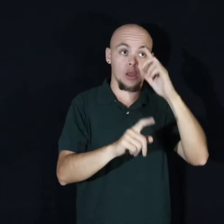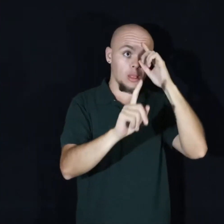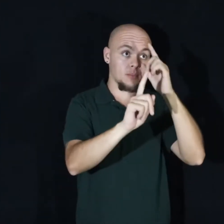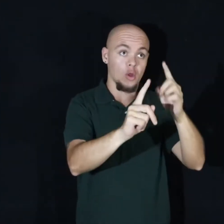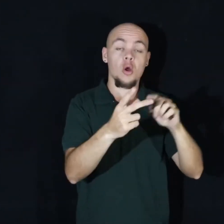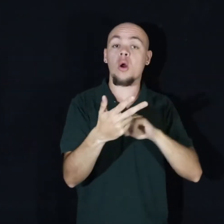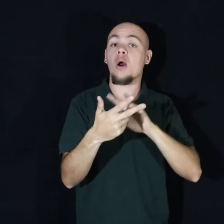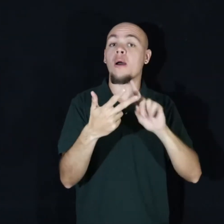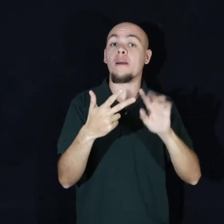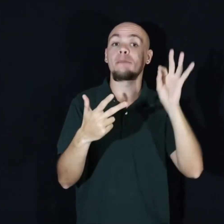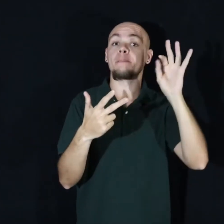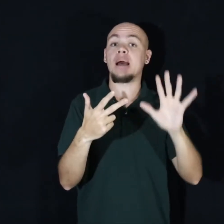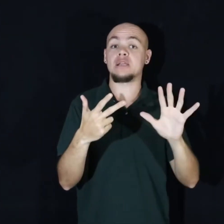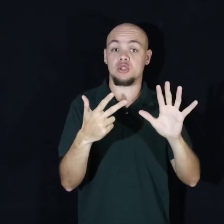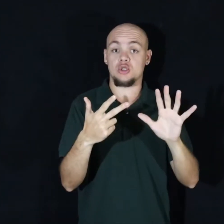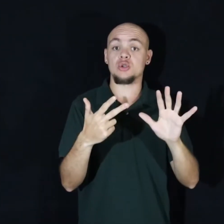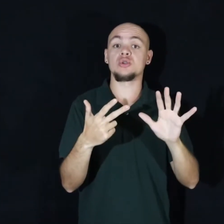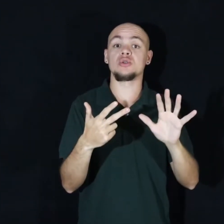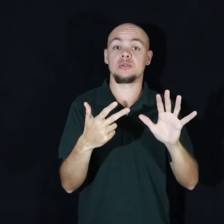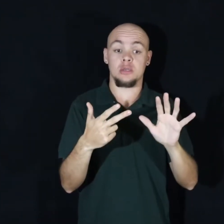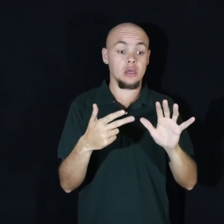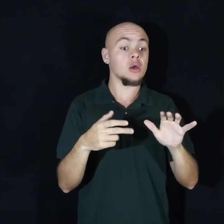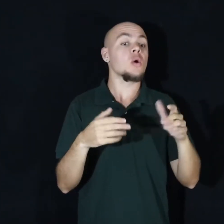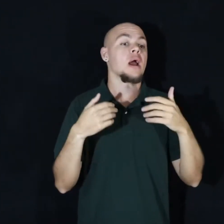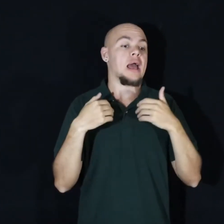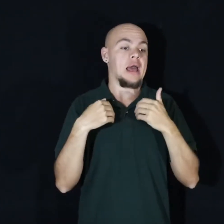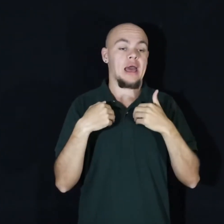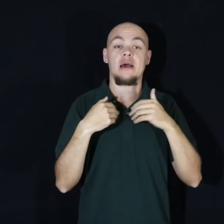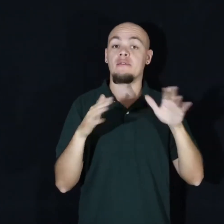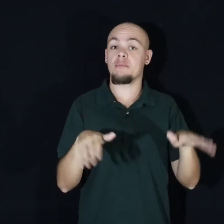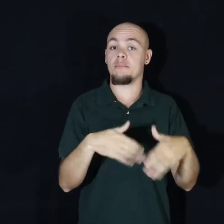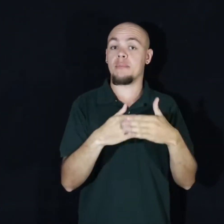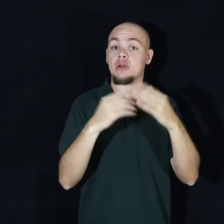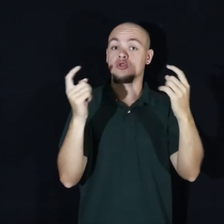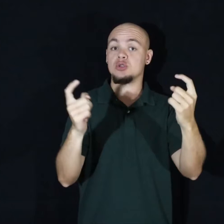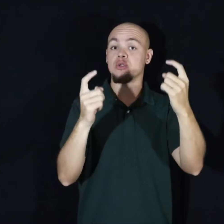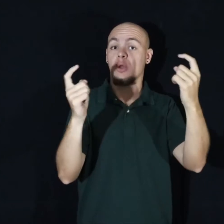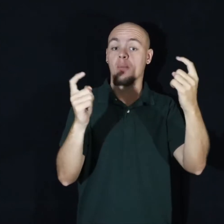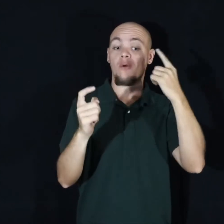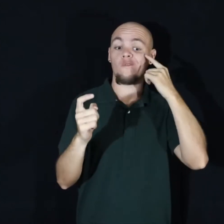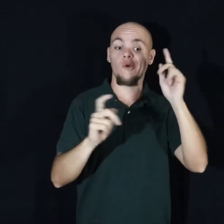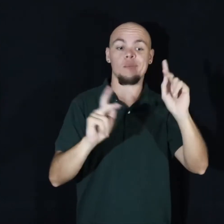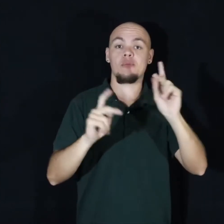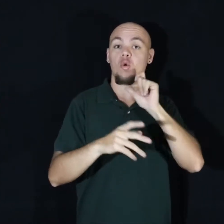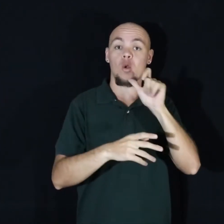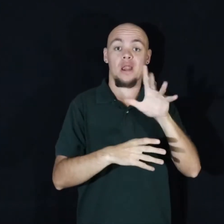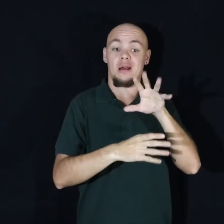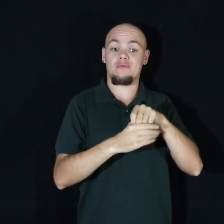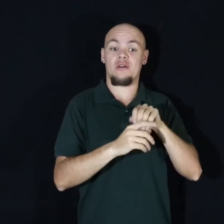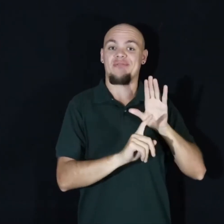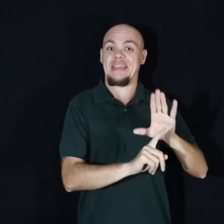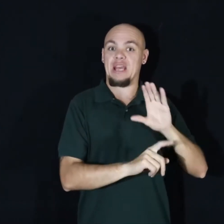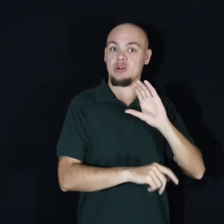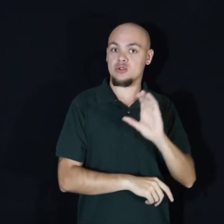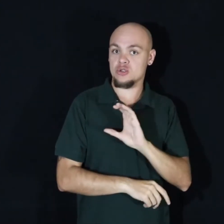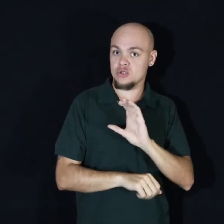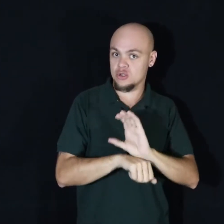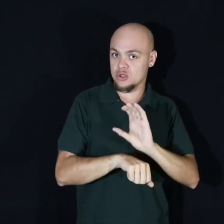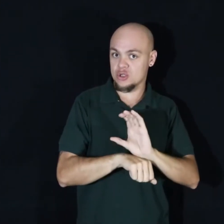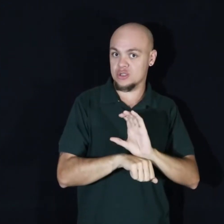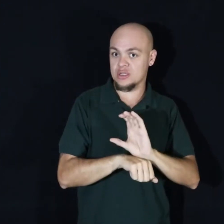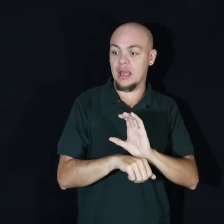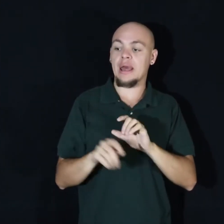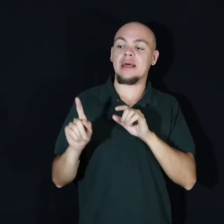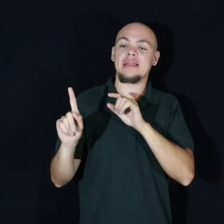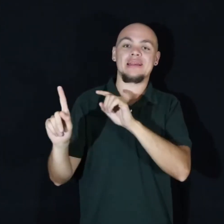purposes like high school graduations, or even pastors who perform weddings for non-members, these all become kind of gray areas. If